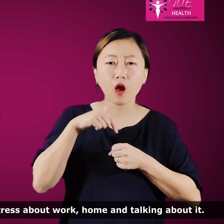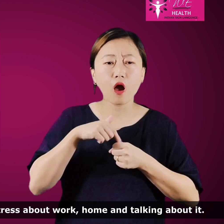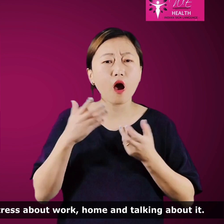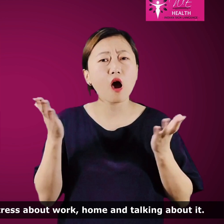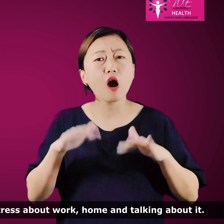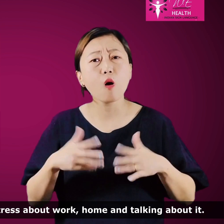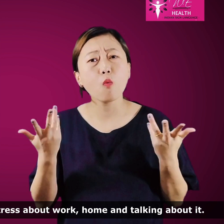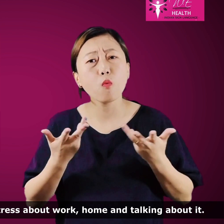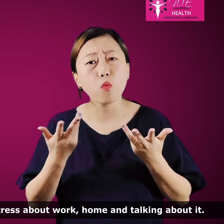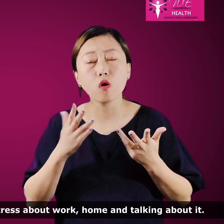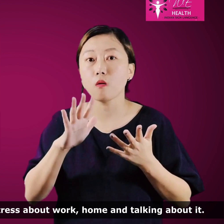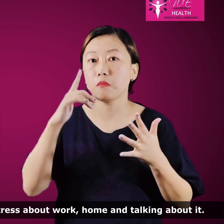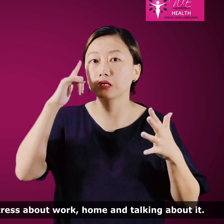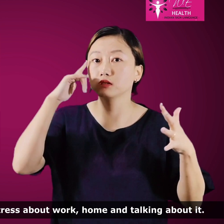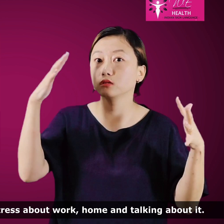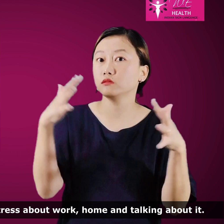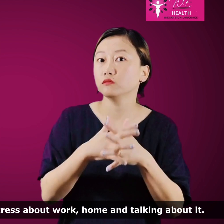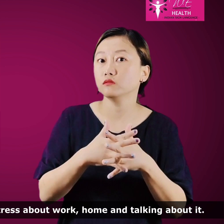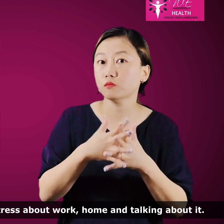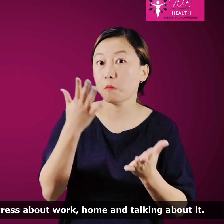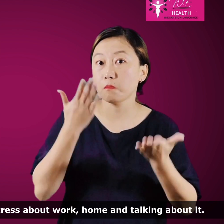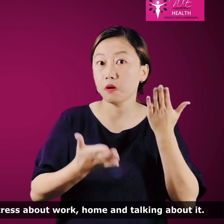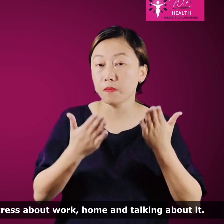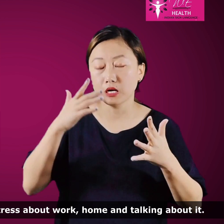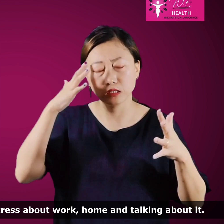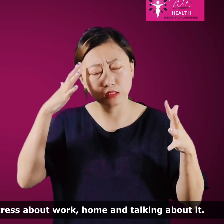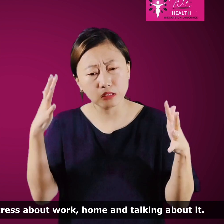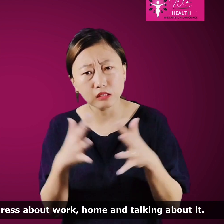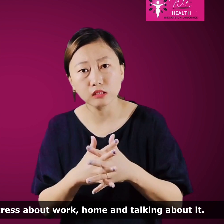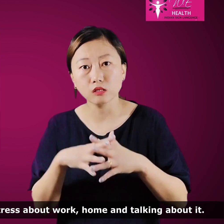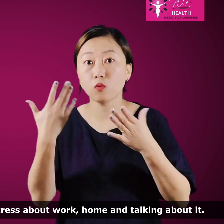5th, a huge issue and many women do talk about it.